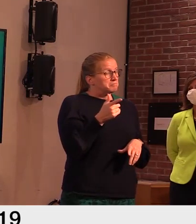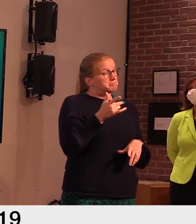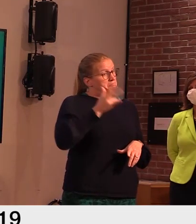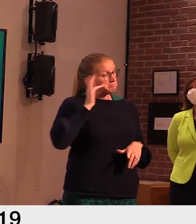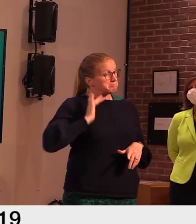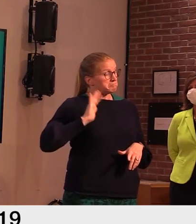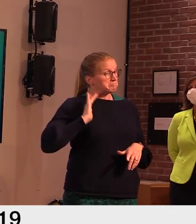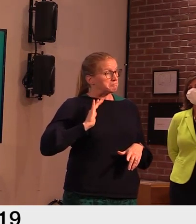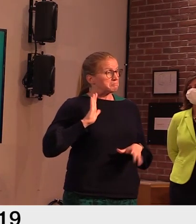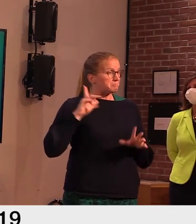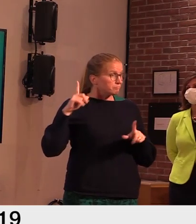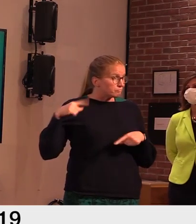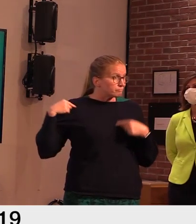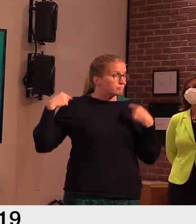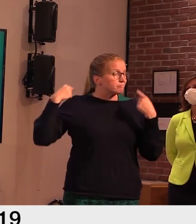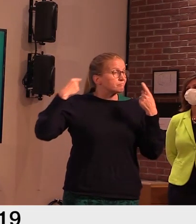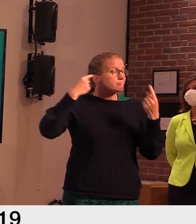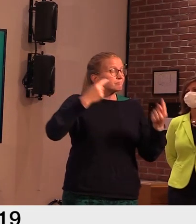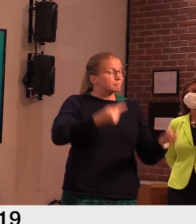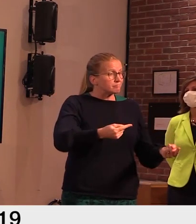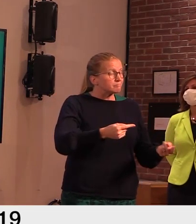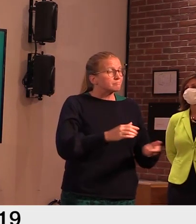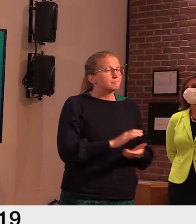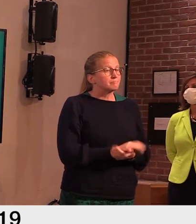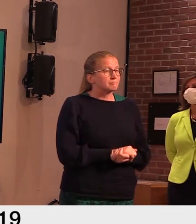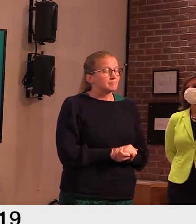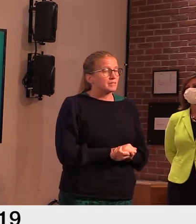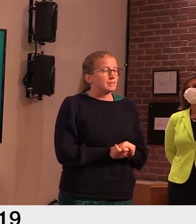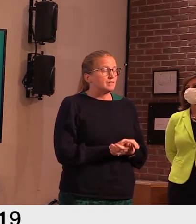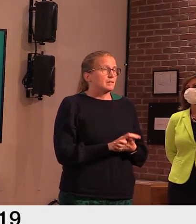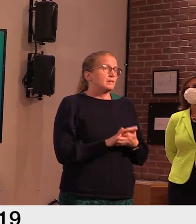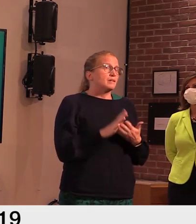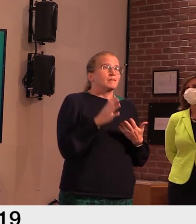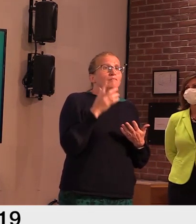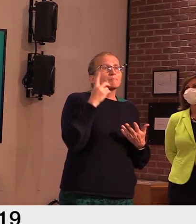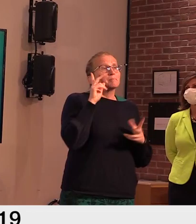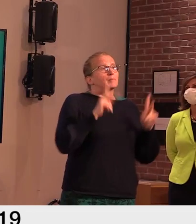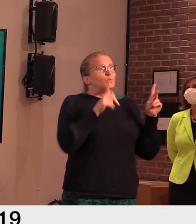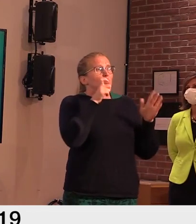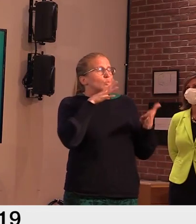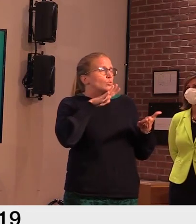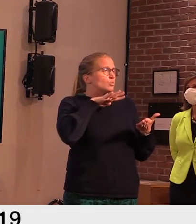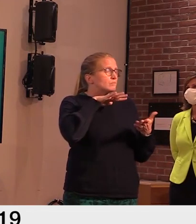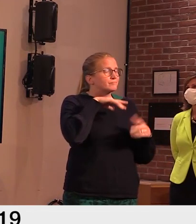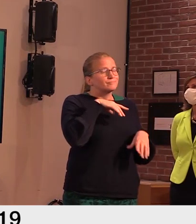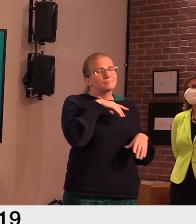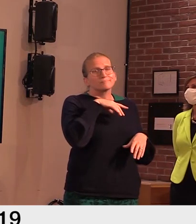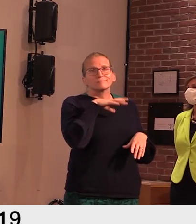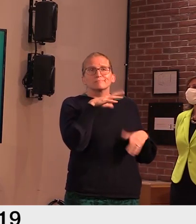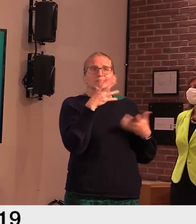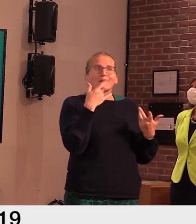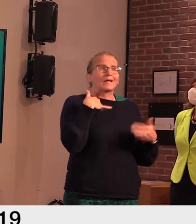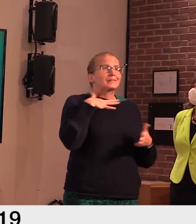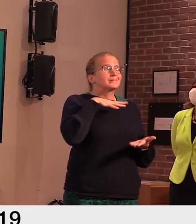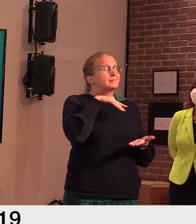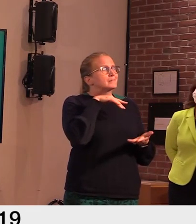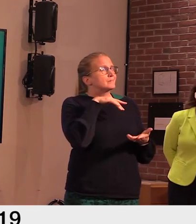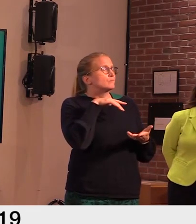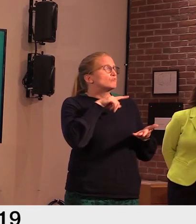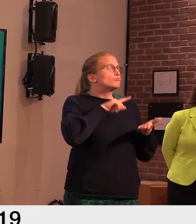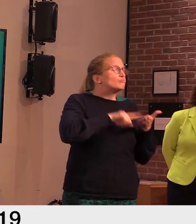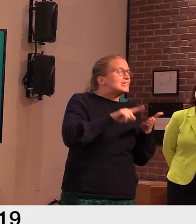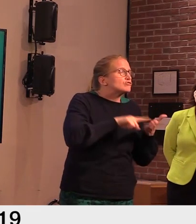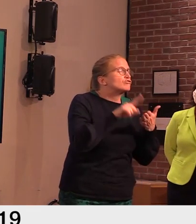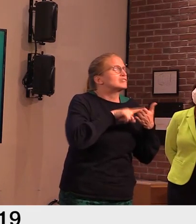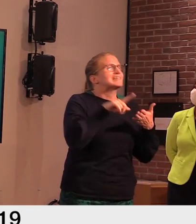outcomes, it reminded me that, at least historically, there's